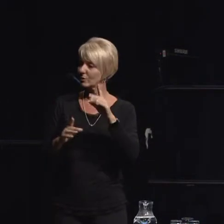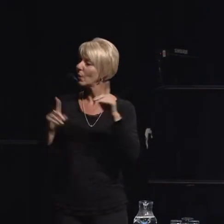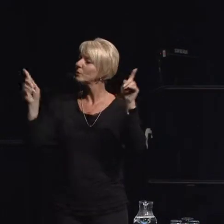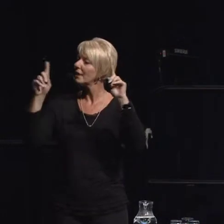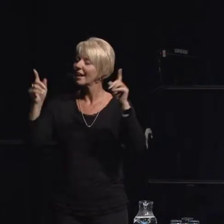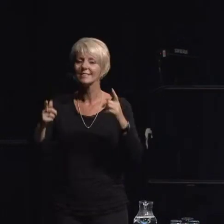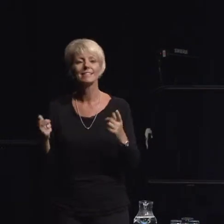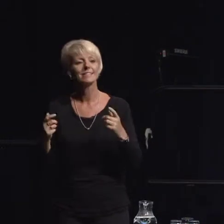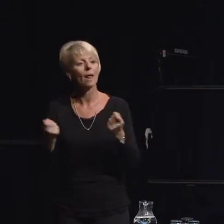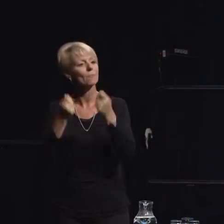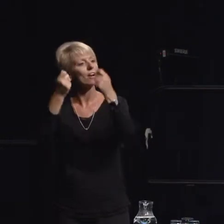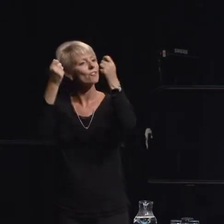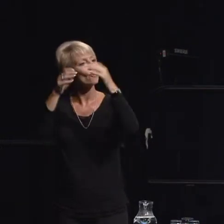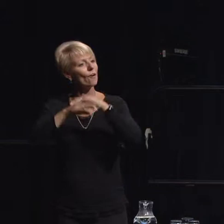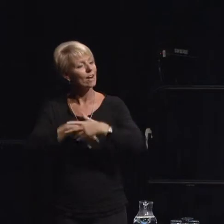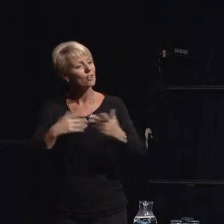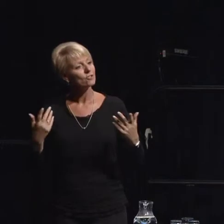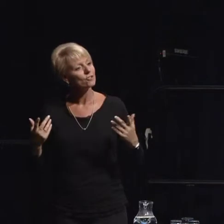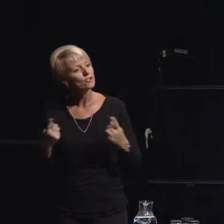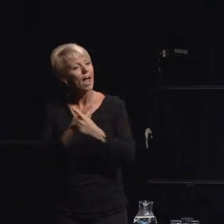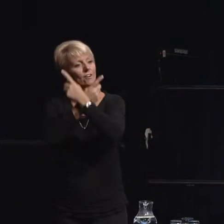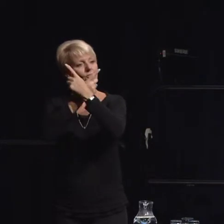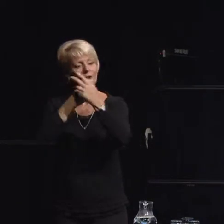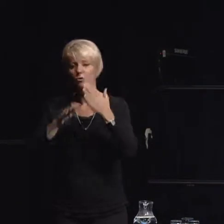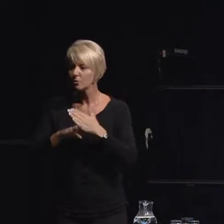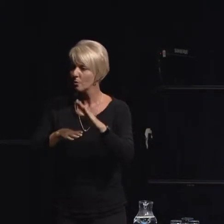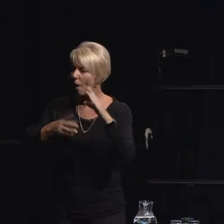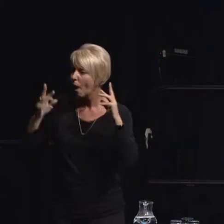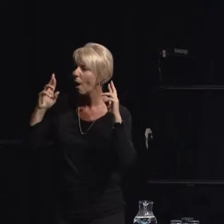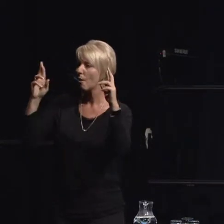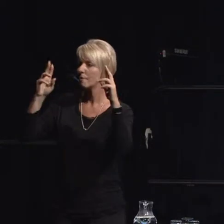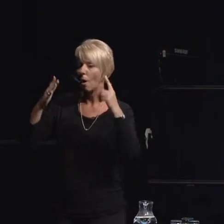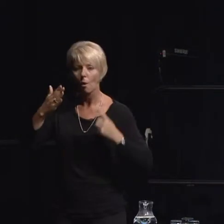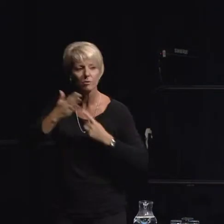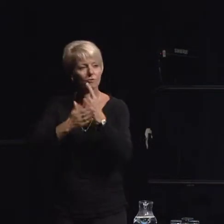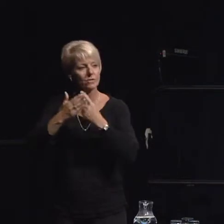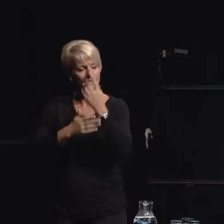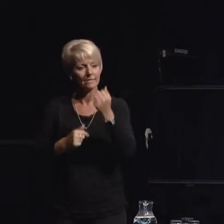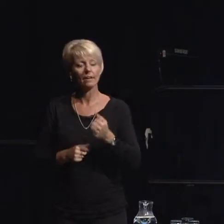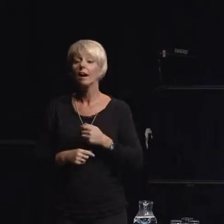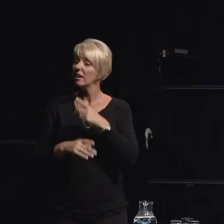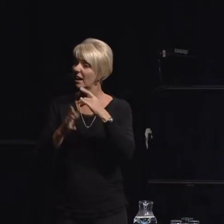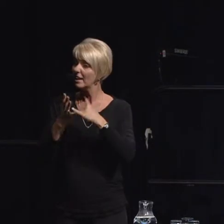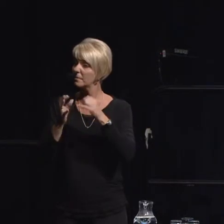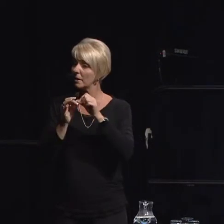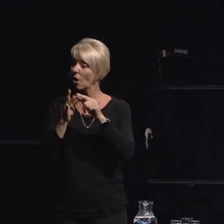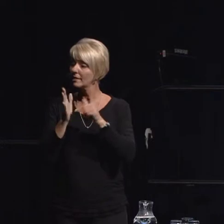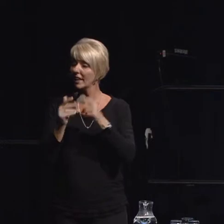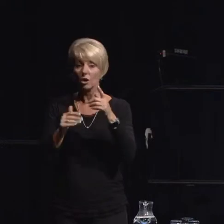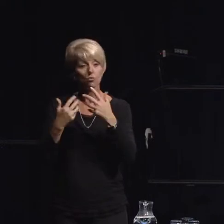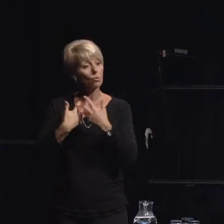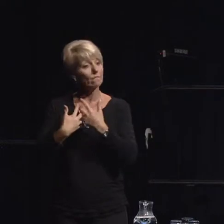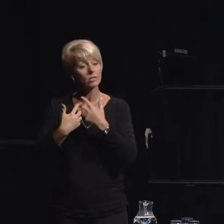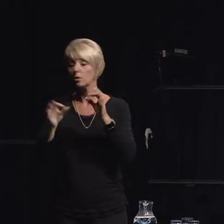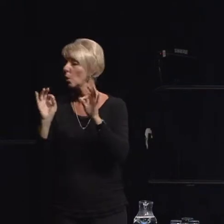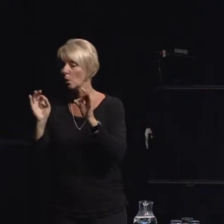change and hope for new opportunities and challenges. South Bank is not a university, it is an institute of technology and